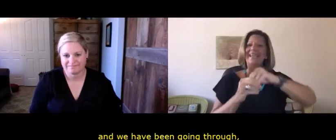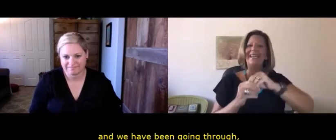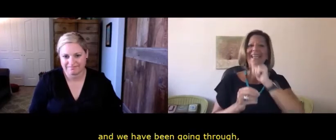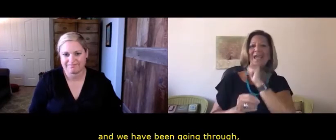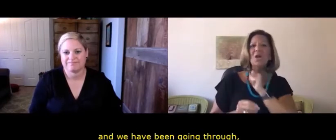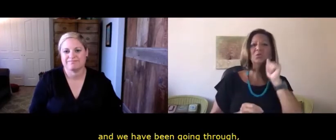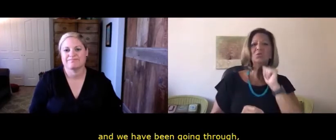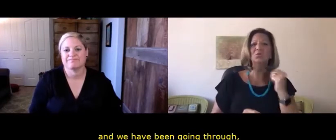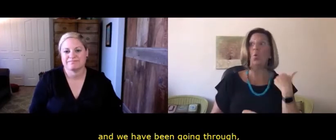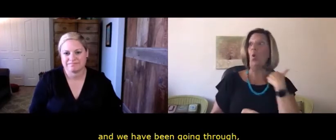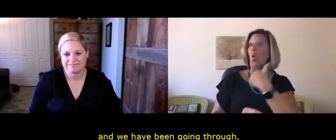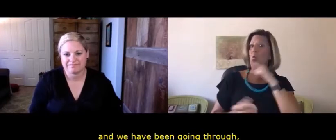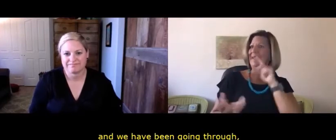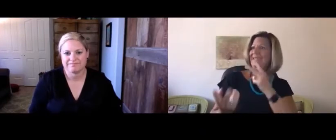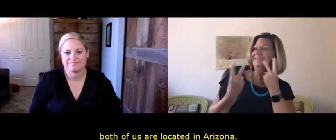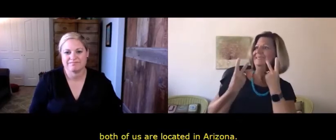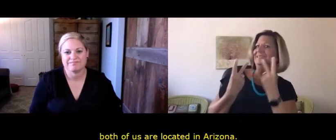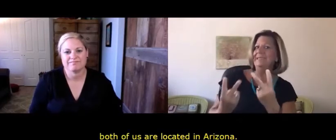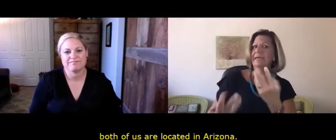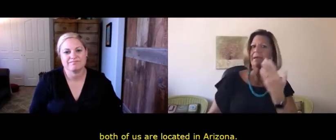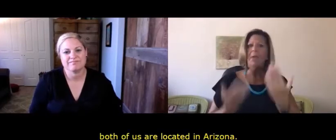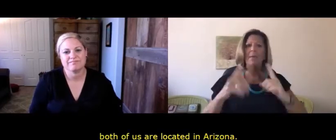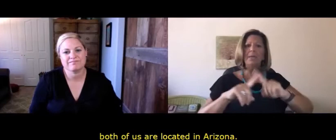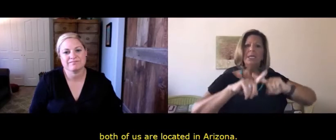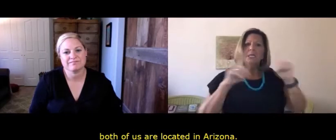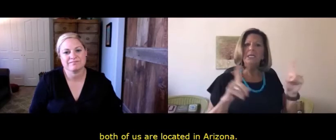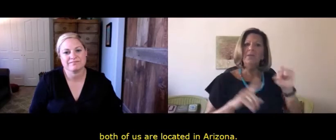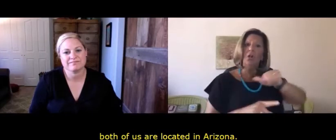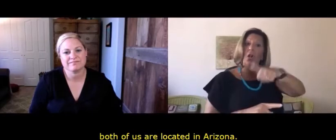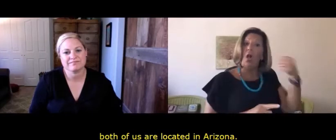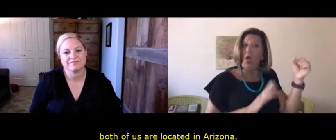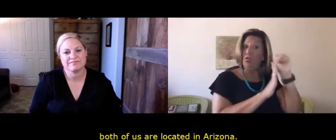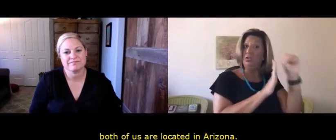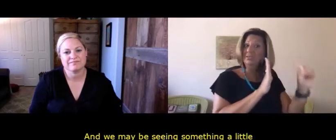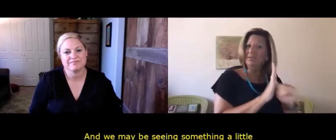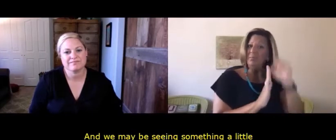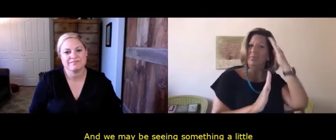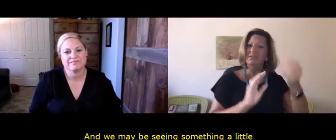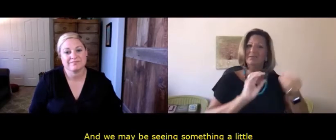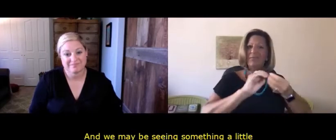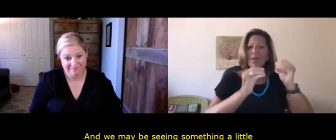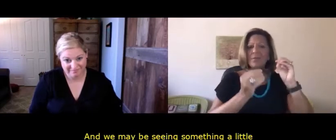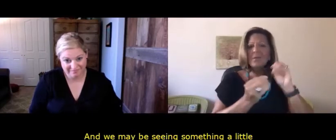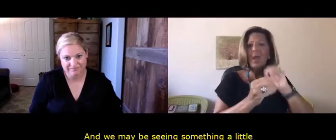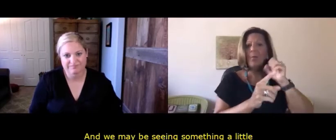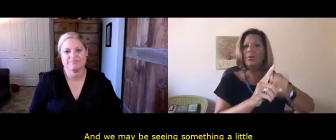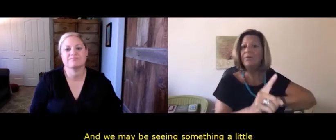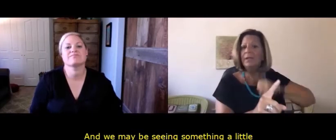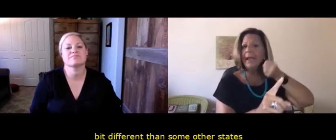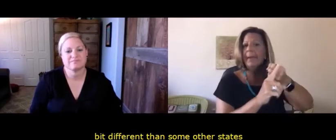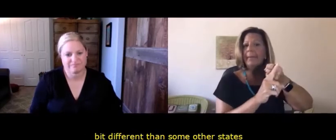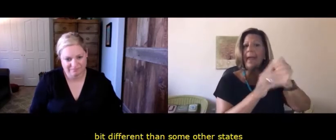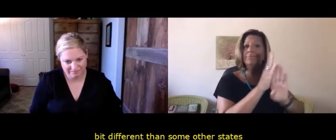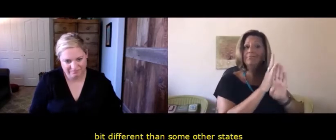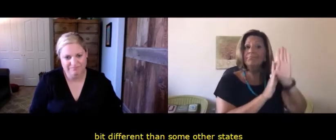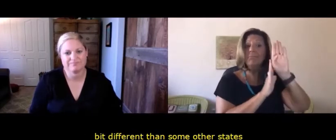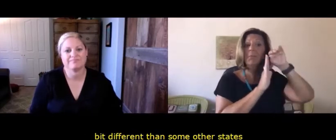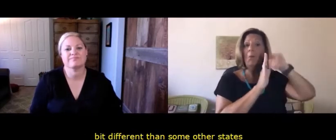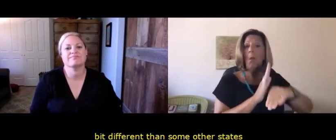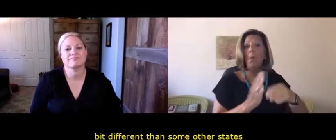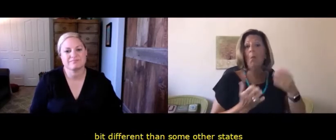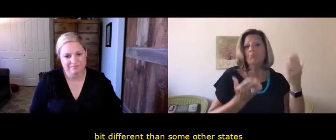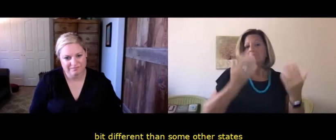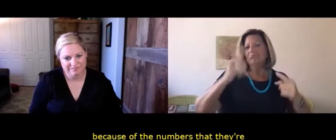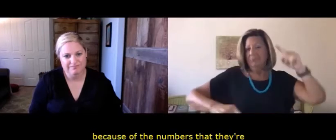been going through, both of us are located in Arizona, and we may be seeing something a little bit different than some other